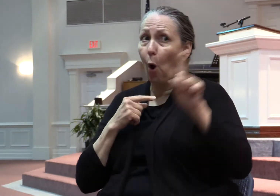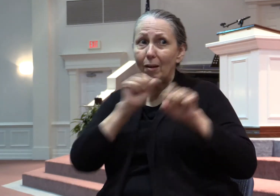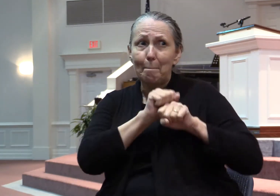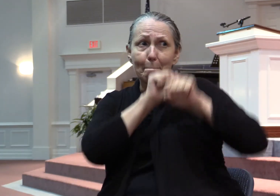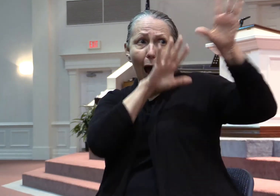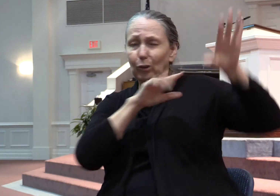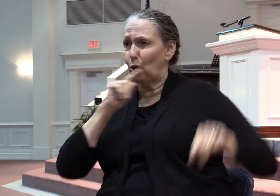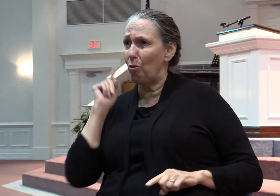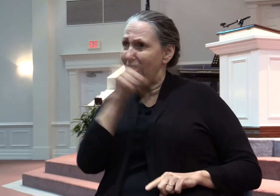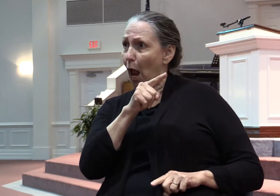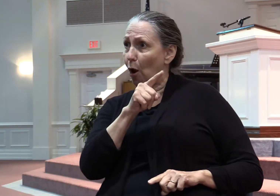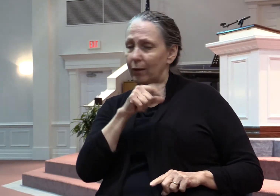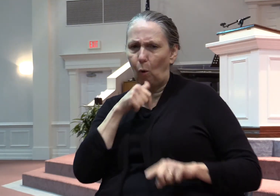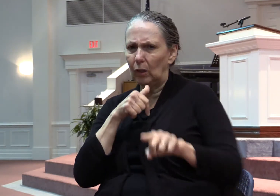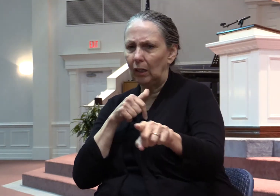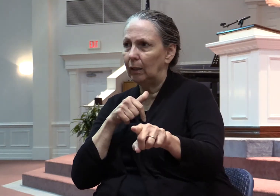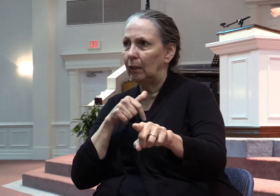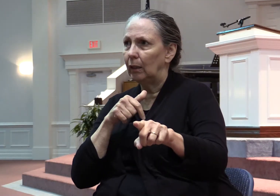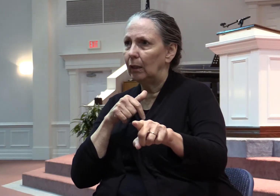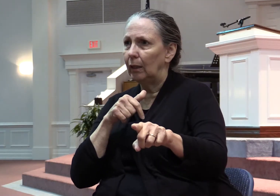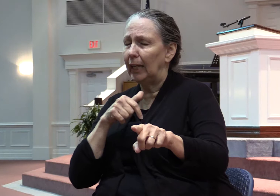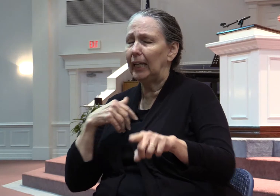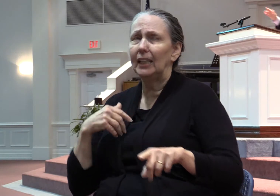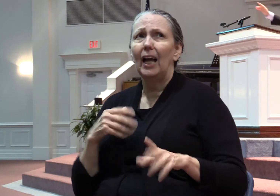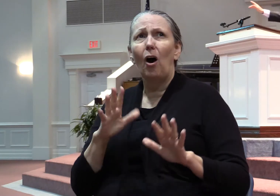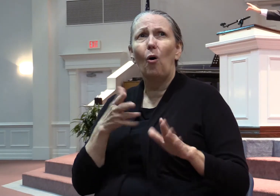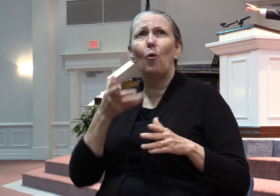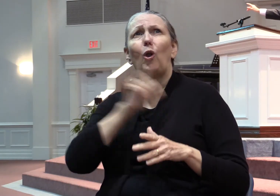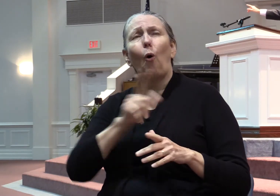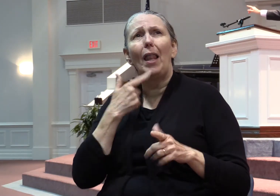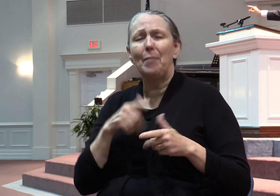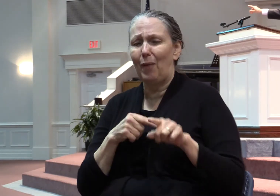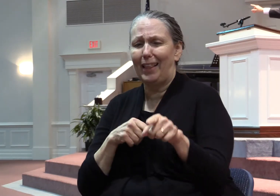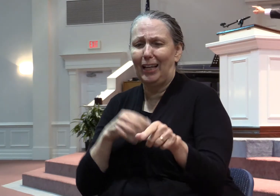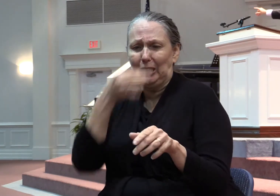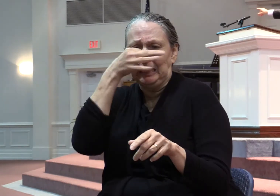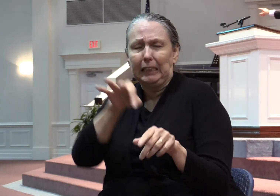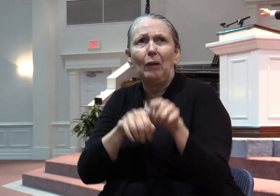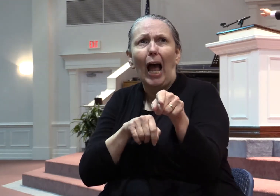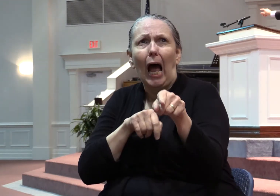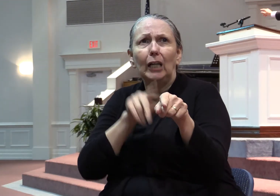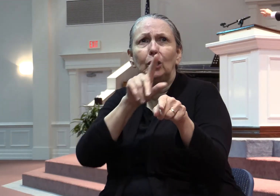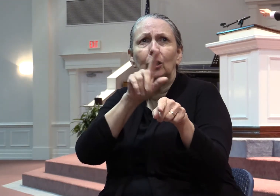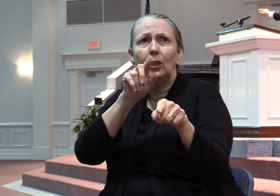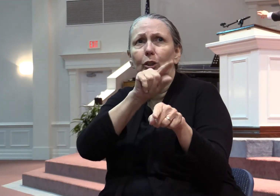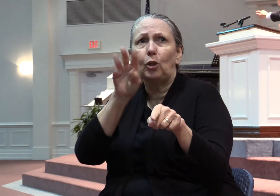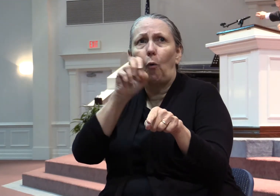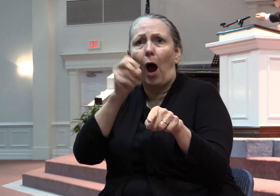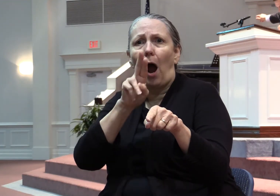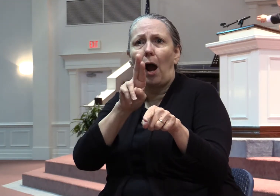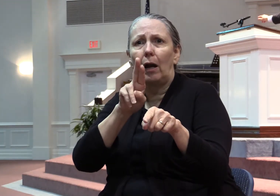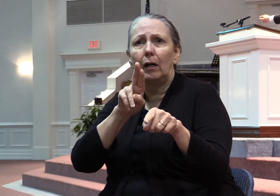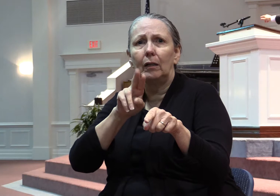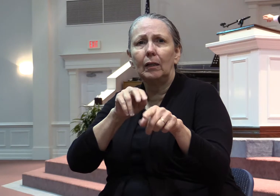Get to the mountains. And he got tired of the journey, and he said, well, just let me just go right here. Zoar, I'll just go right here. Zoar means